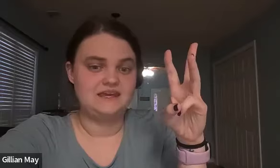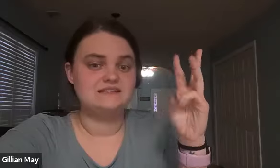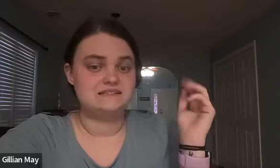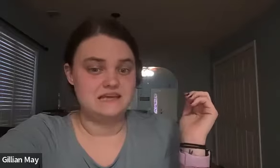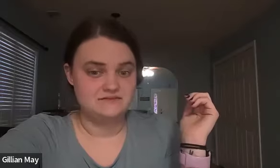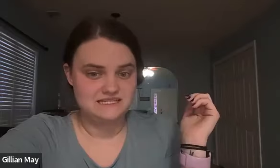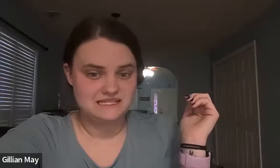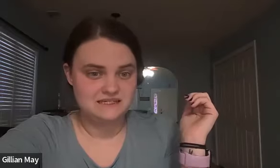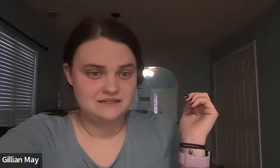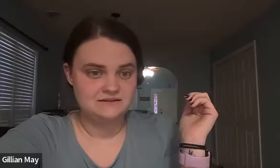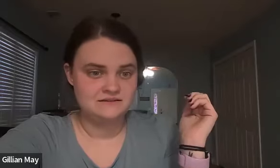Then 17.